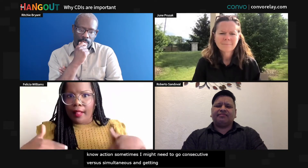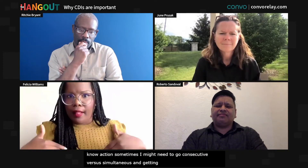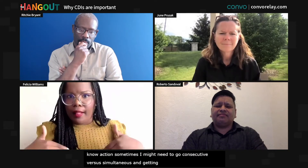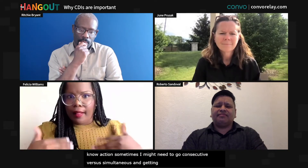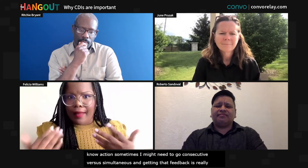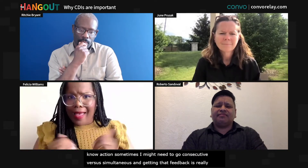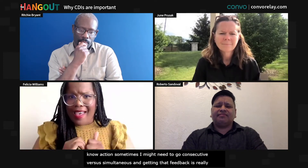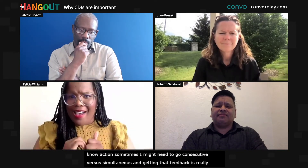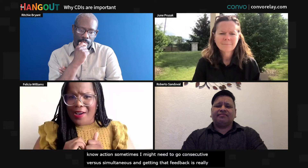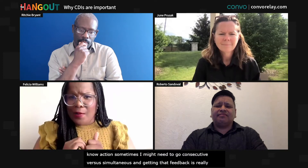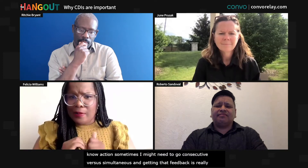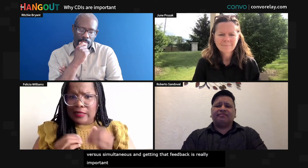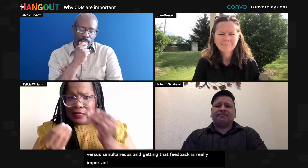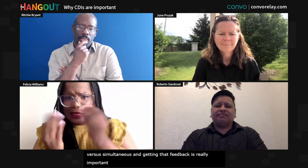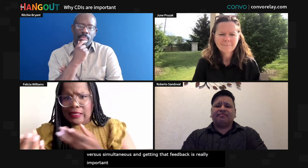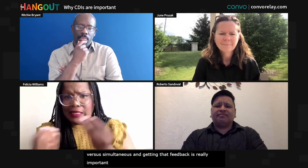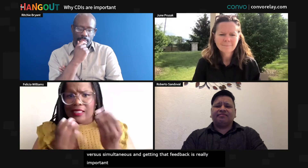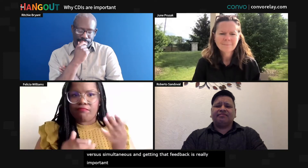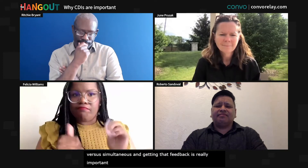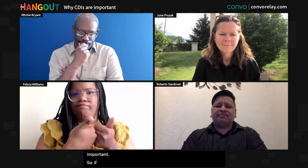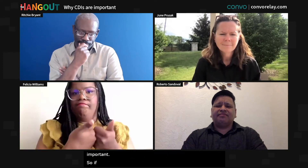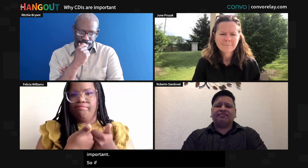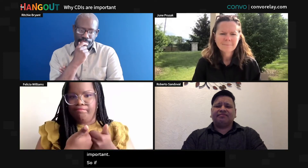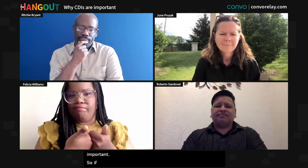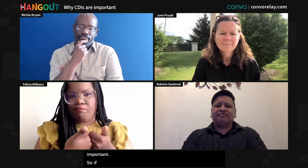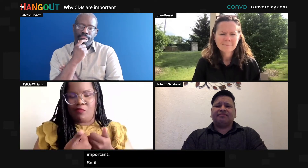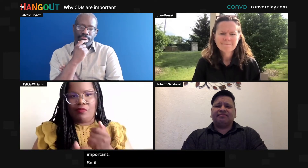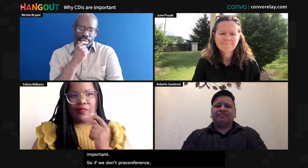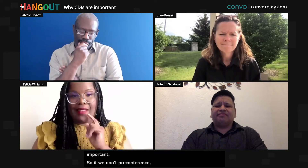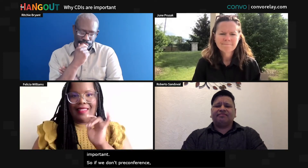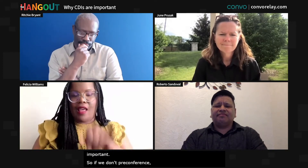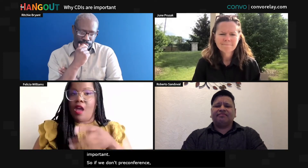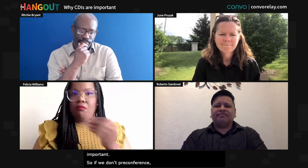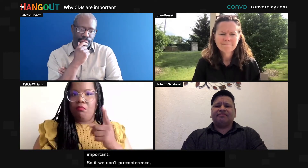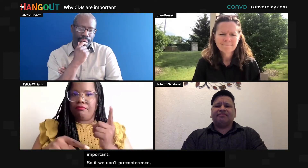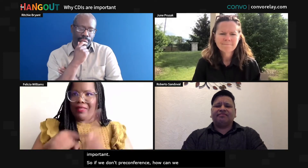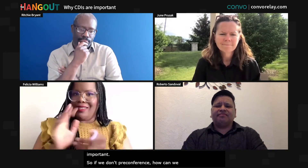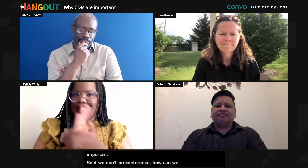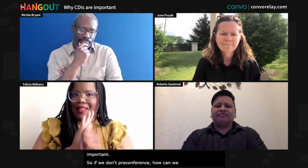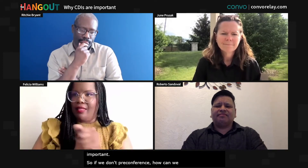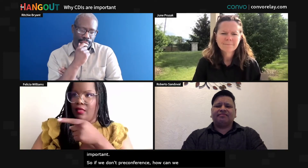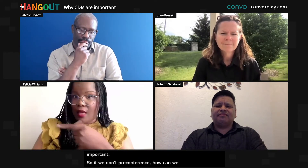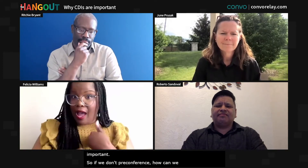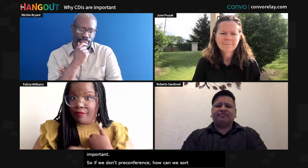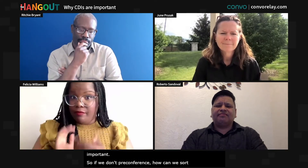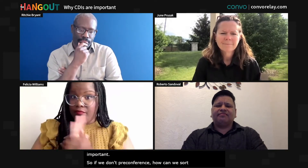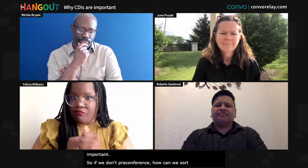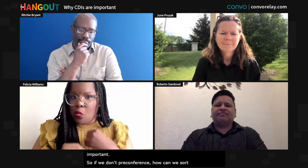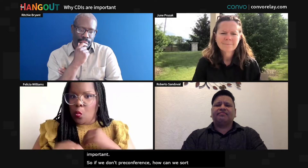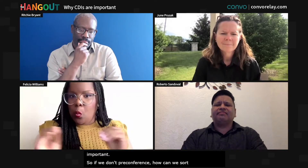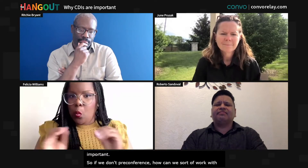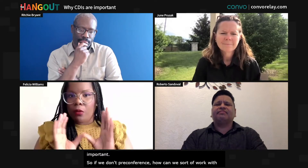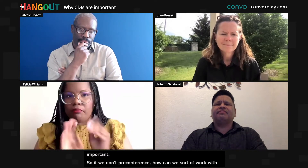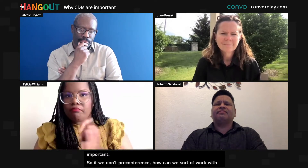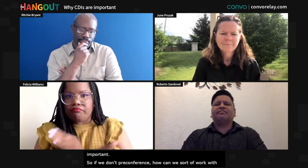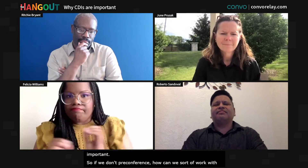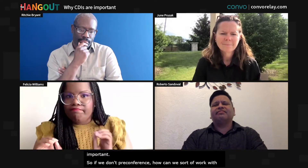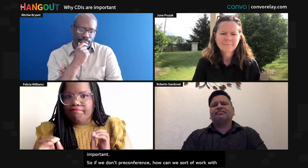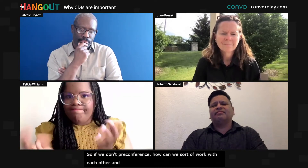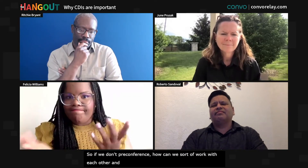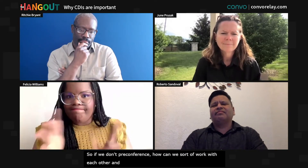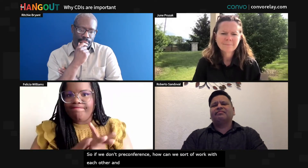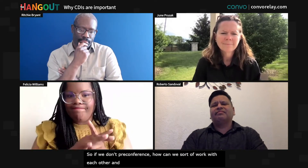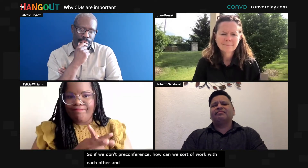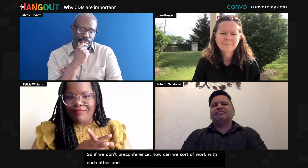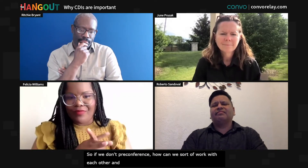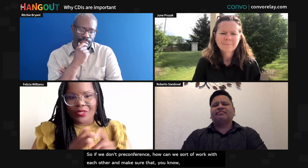So if we don't pre-conference, how can we sort of work with each other and make sure that, if my team